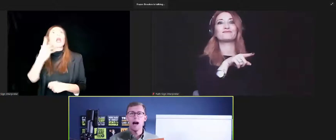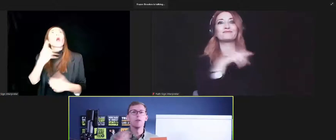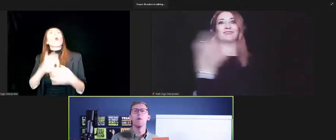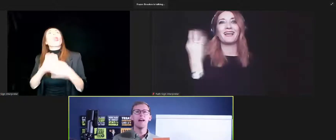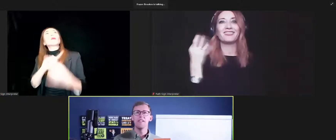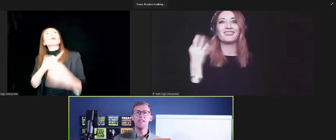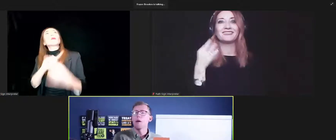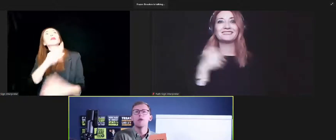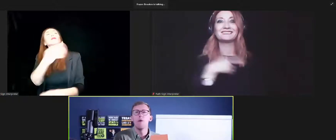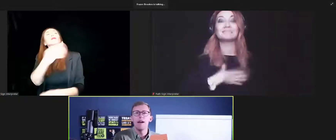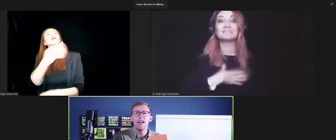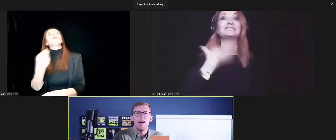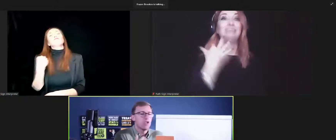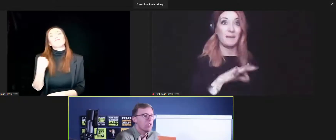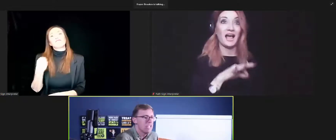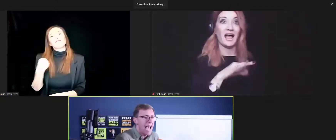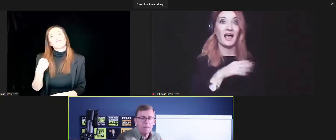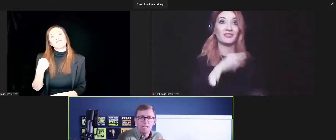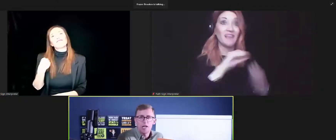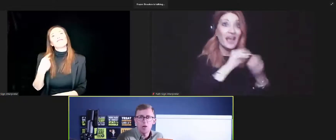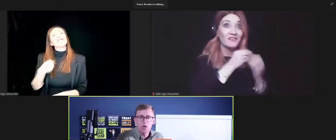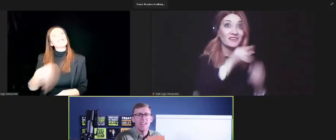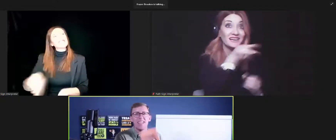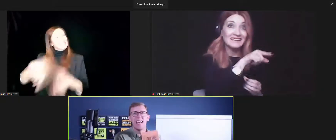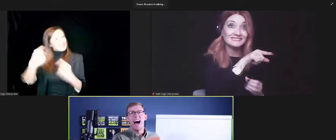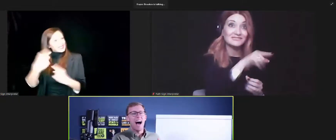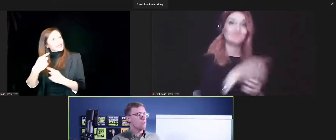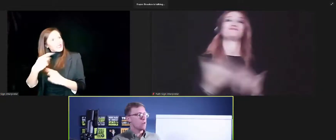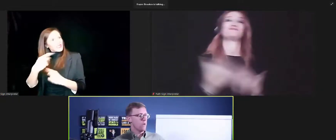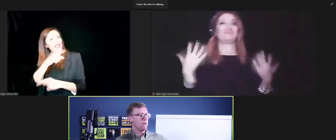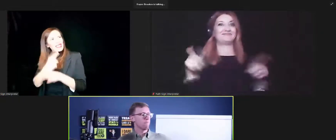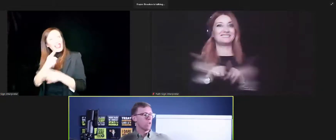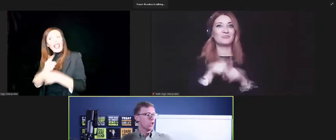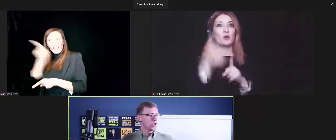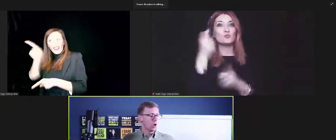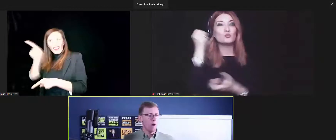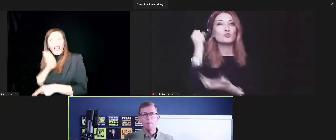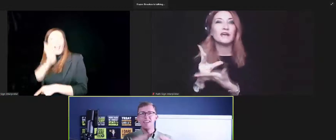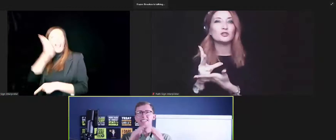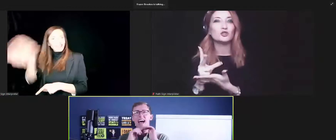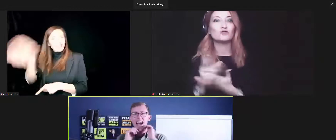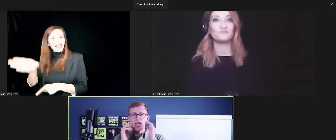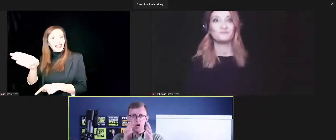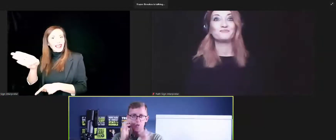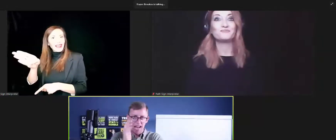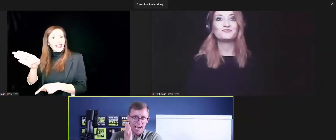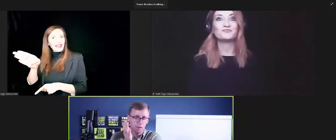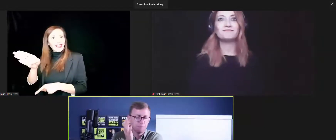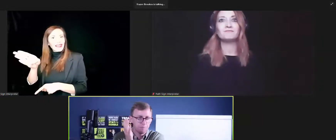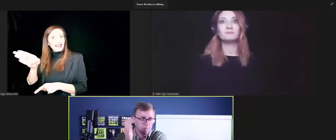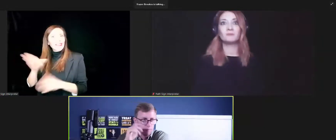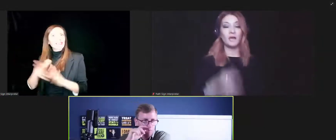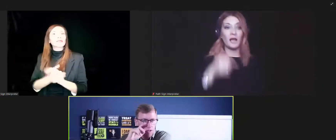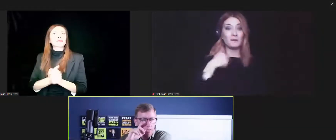I would do it. I would do it. If someone dared me to do something, I would do it. So I'm going to dare you